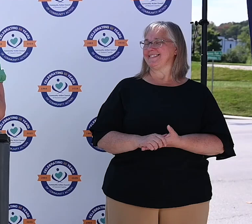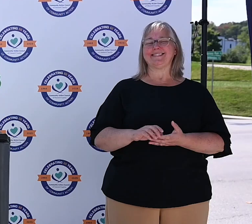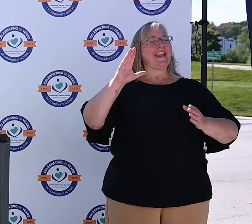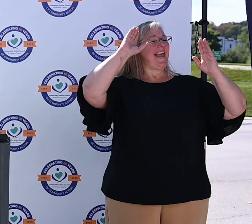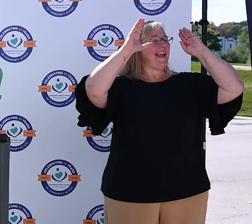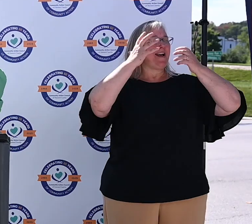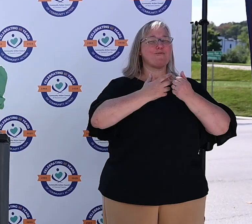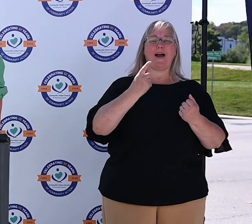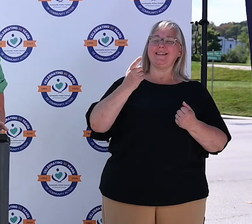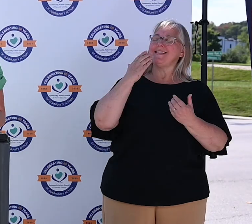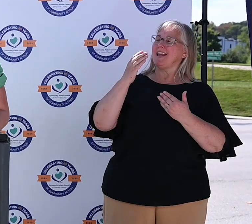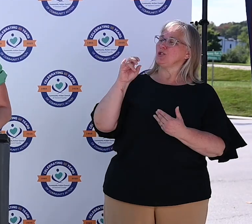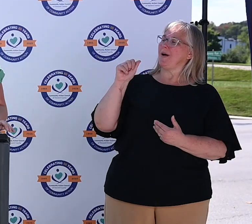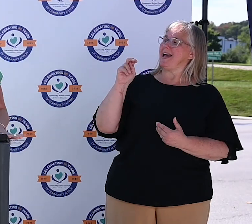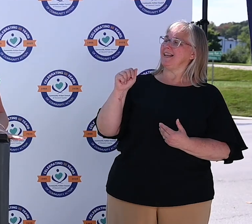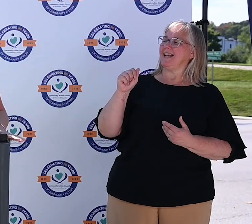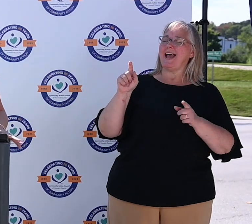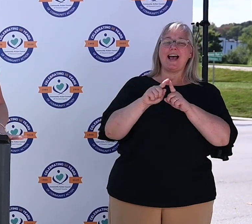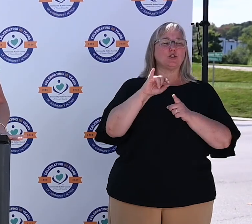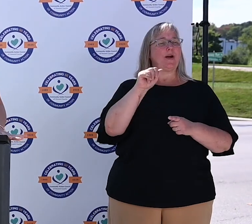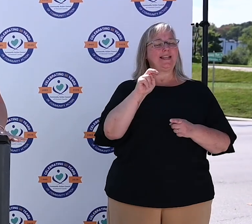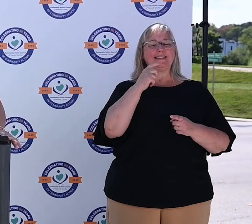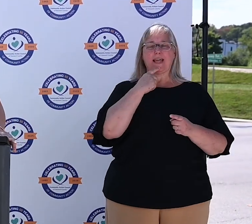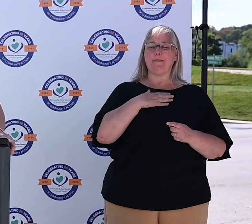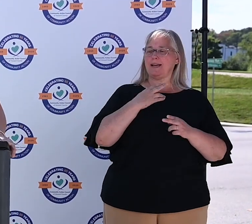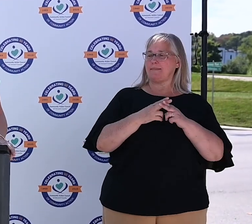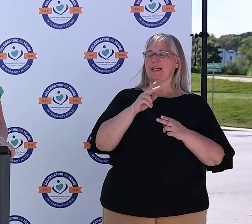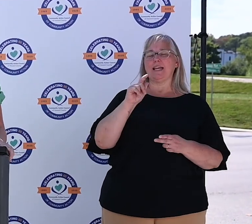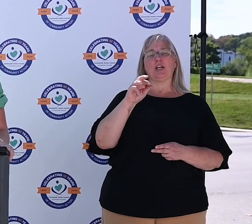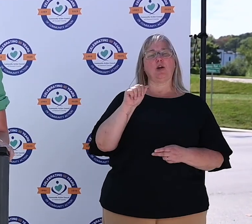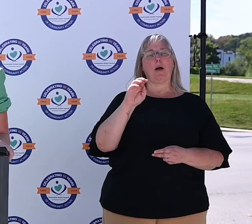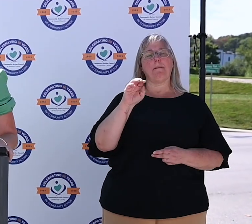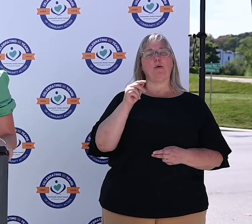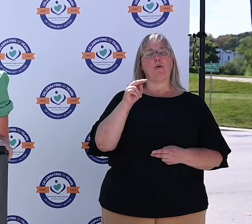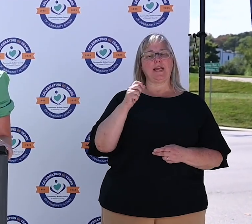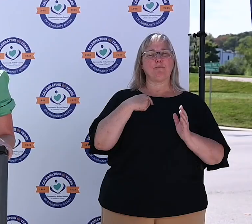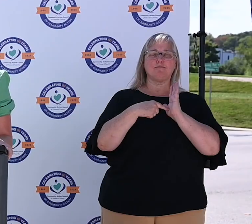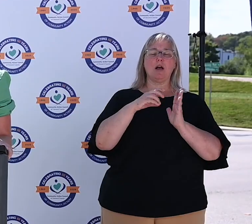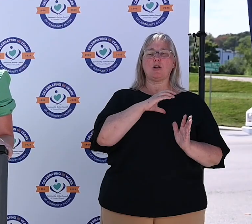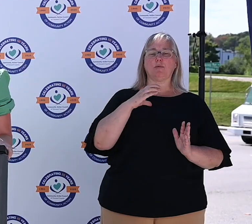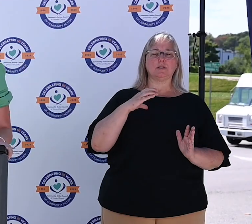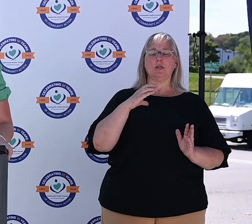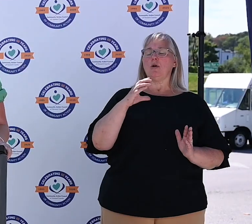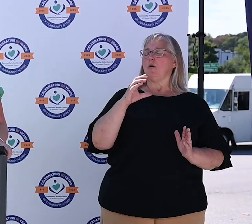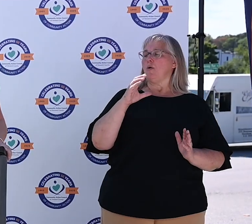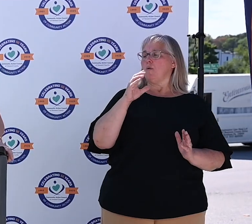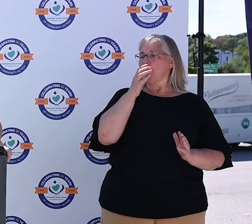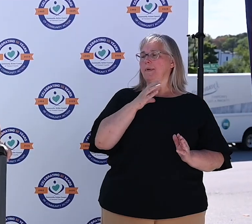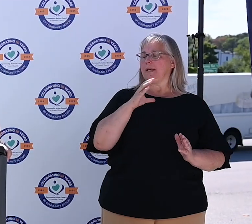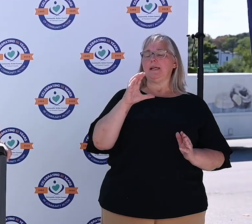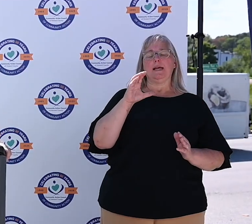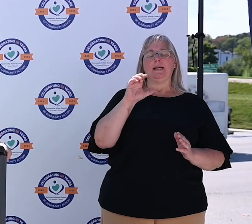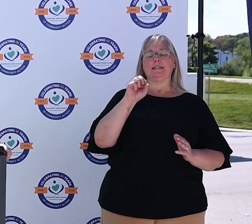Hi everybody, thanks Joanna. As Joanna said, my name is Kira Mahoney, representing Congresswoman Sarah Elfreth. Though